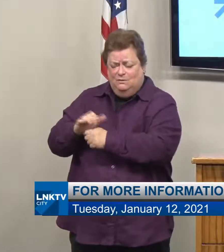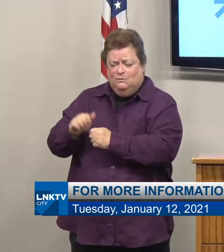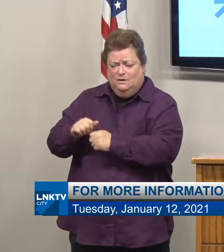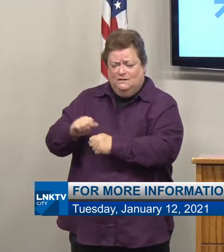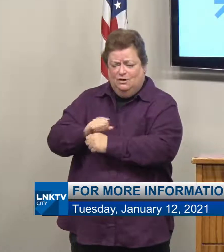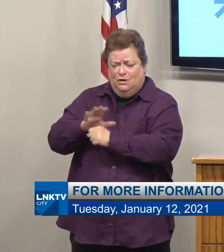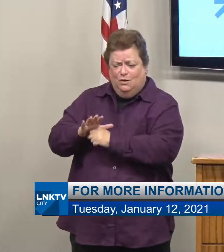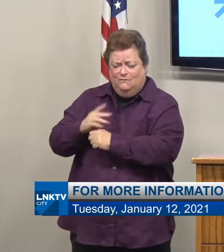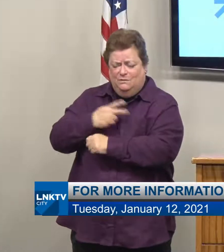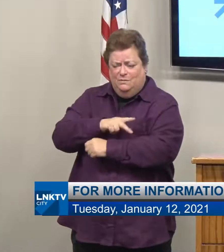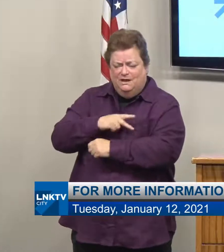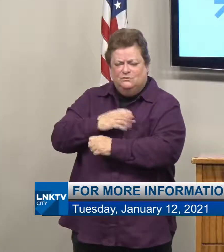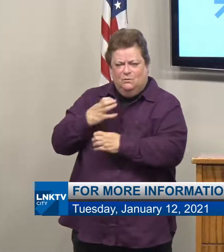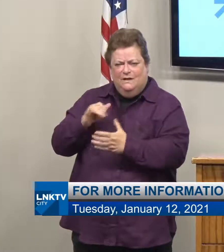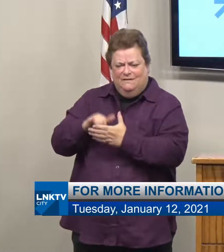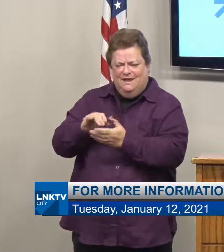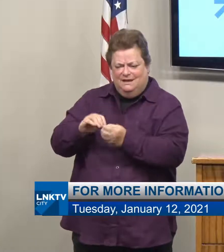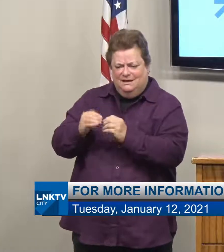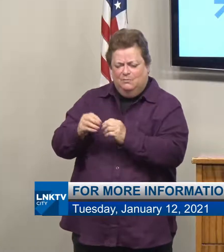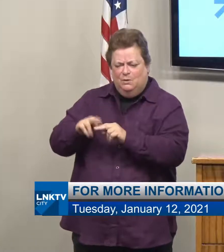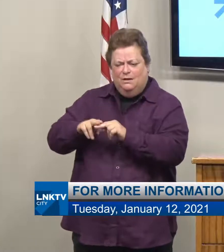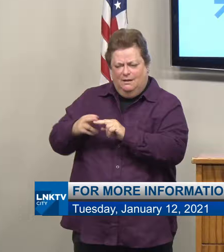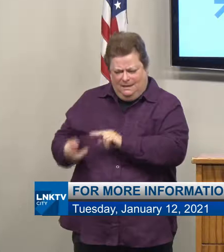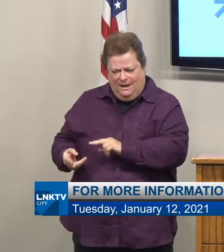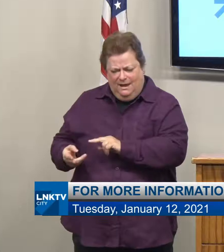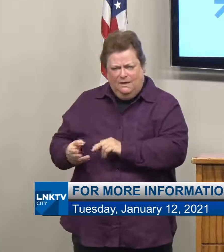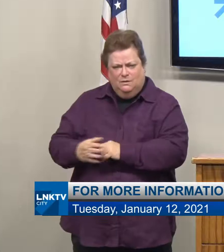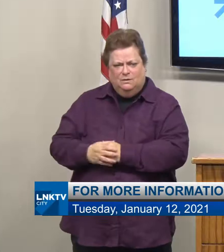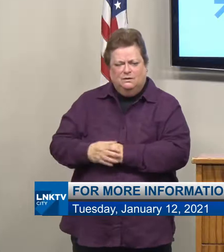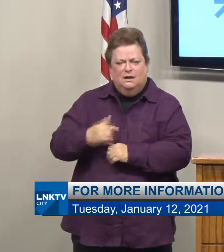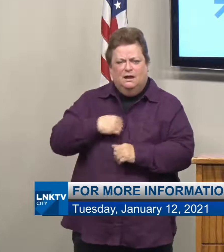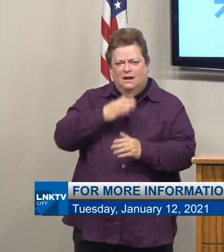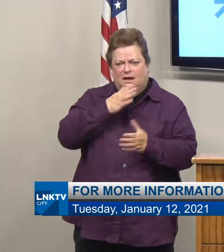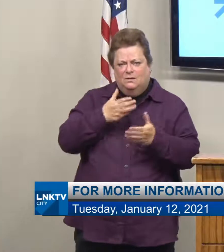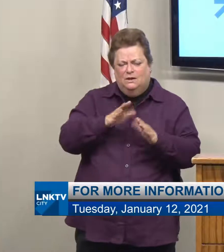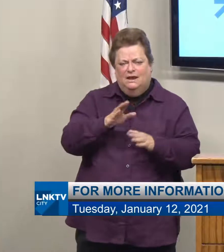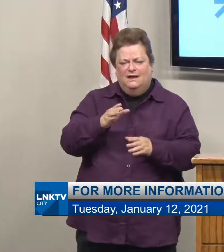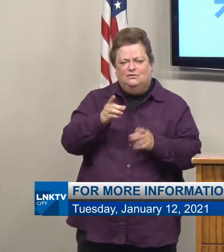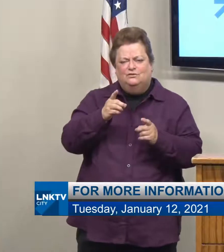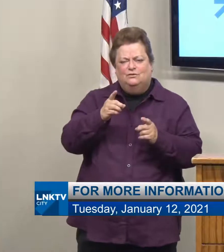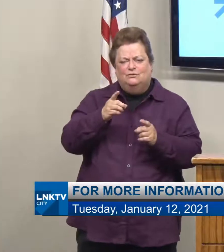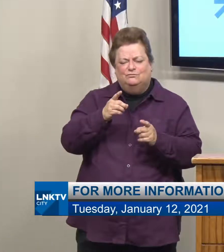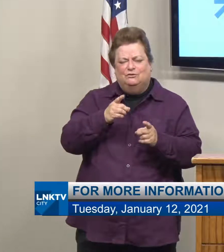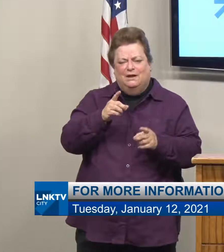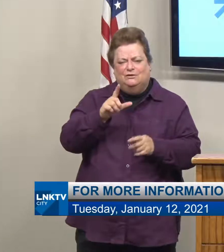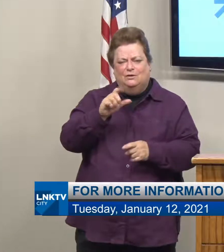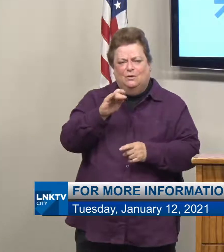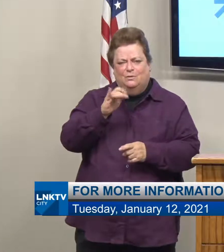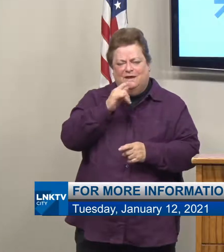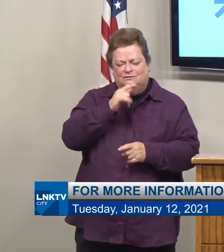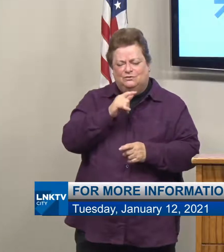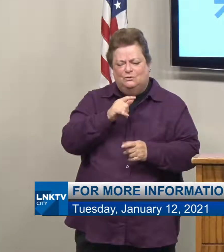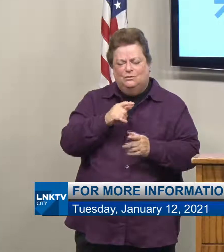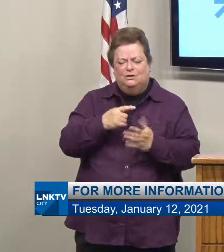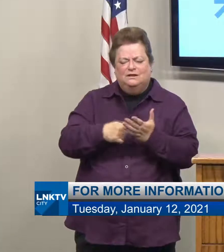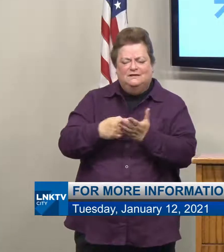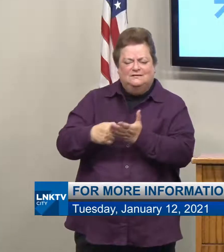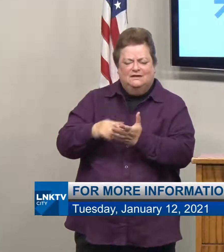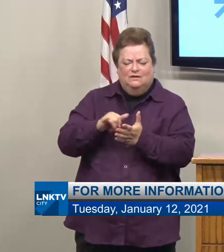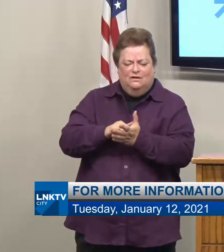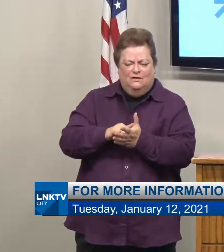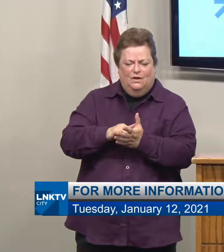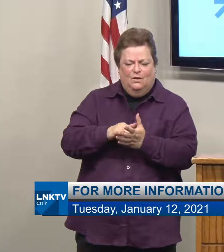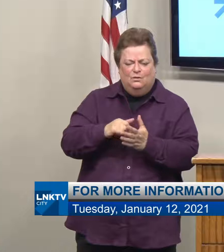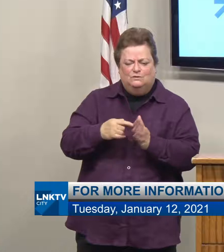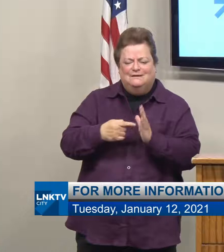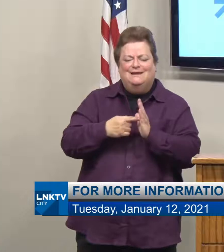patients, and we want to see that number come down for sure. I'll let Director Lopez, she'll come up and talk more again about those key indicators that will be